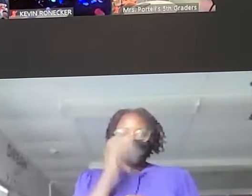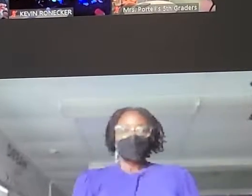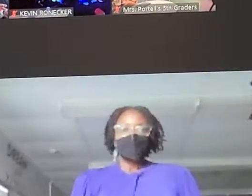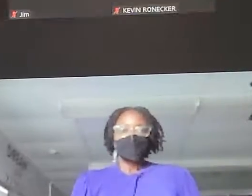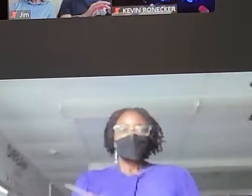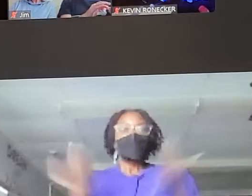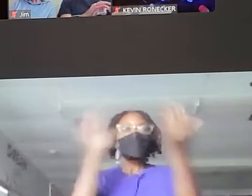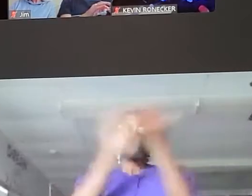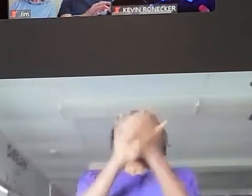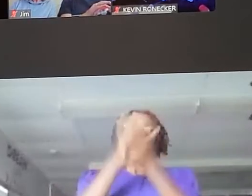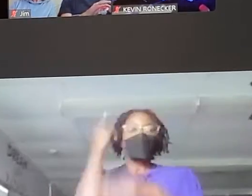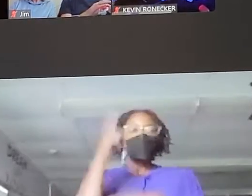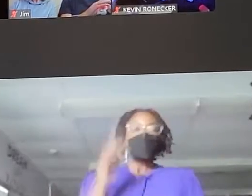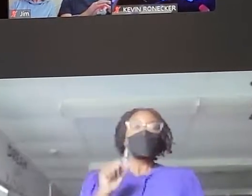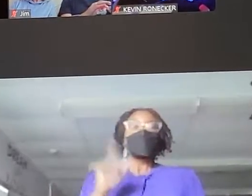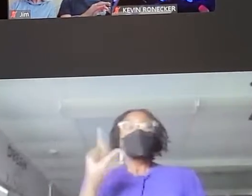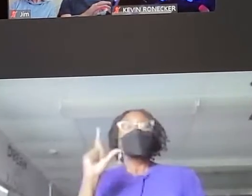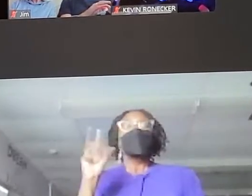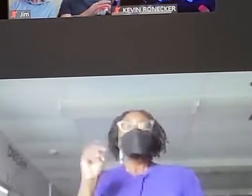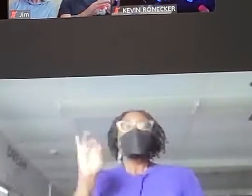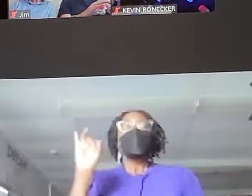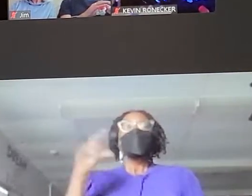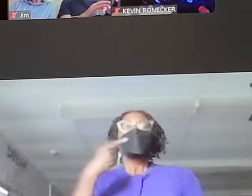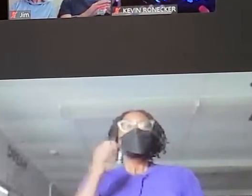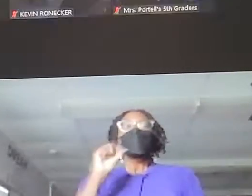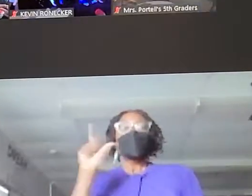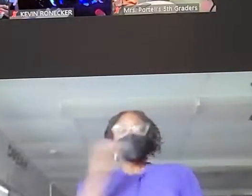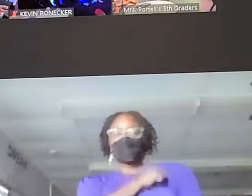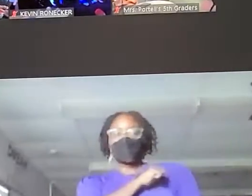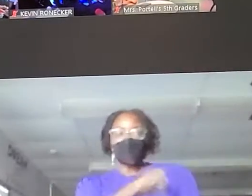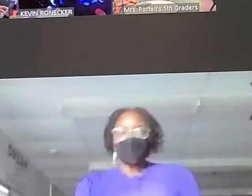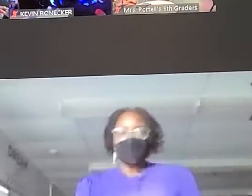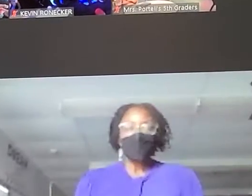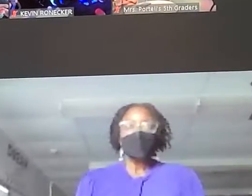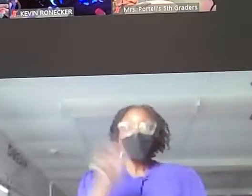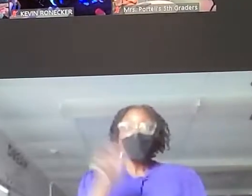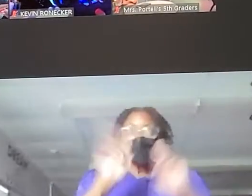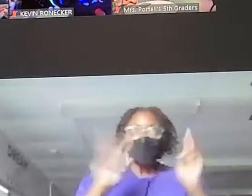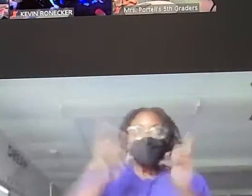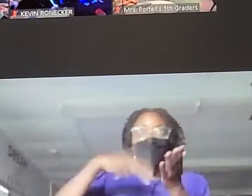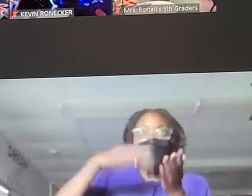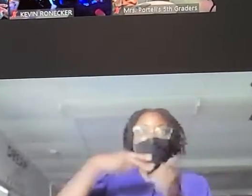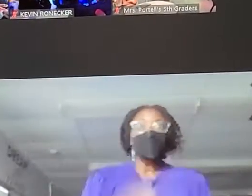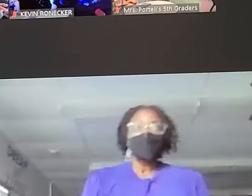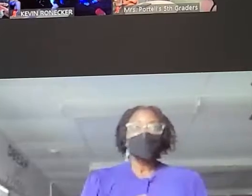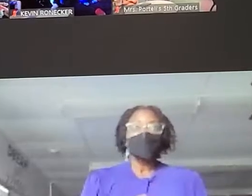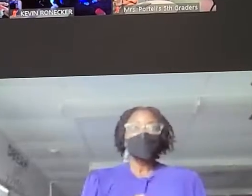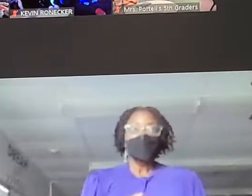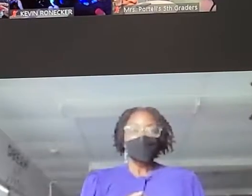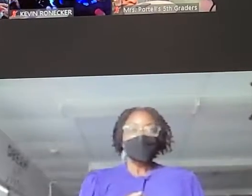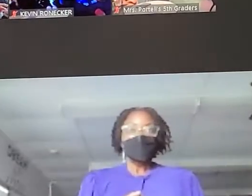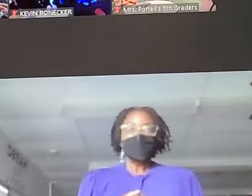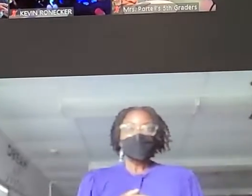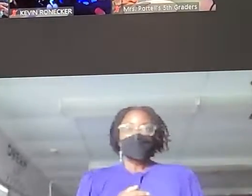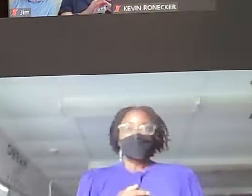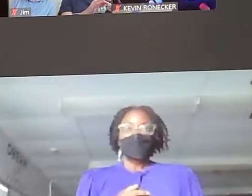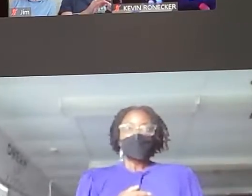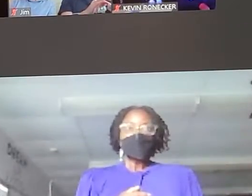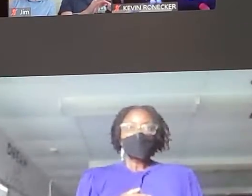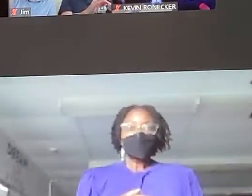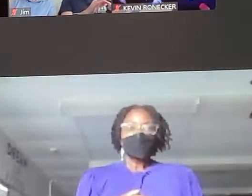Let's hear it for them all. Let's hear it for them all. Are you ready, Olivia, to read your story to us?